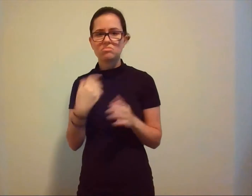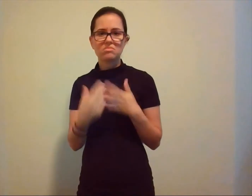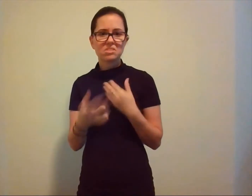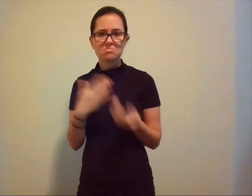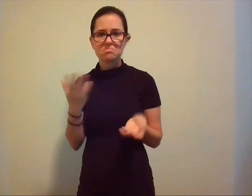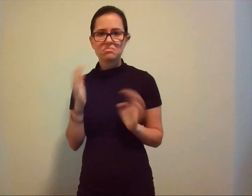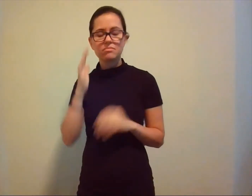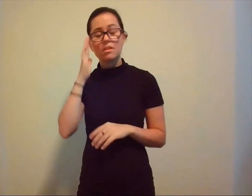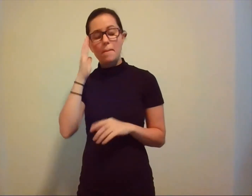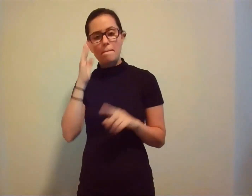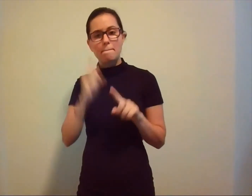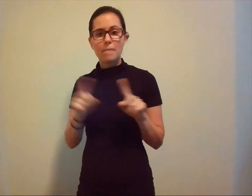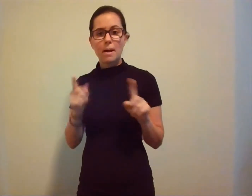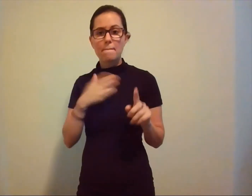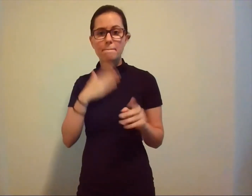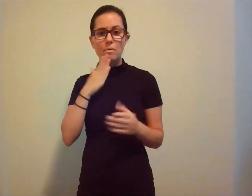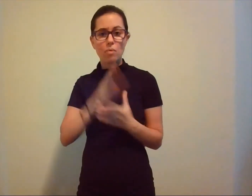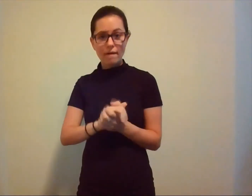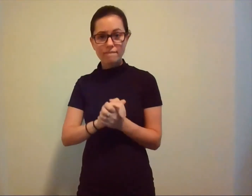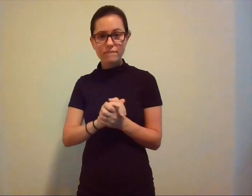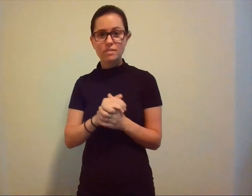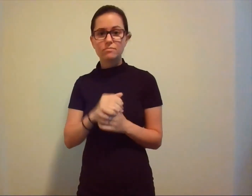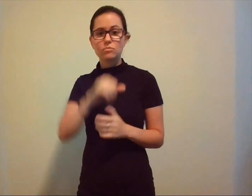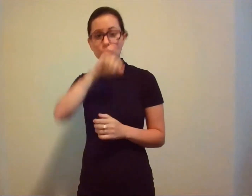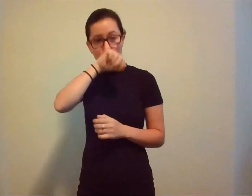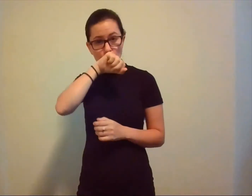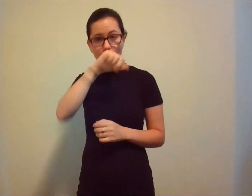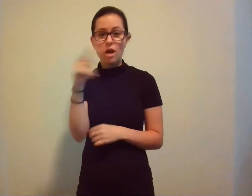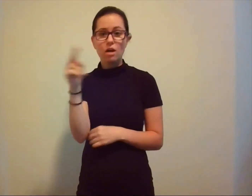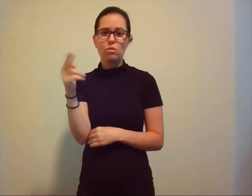She's all about the hotel experience. She likes to.